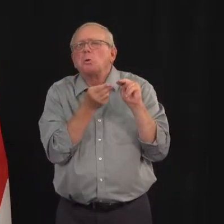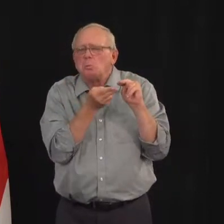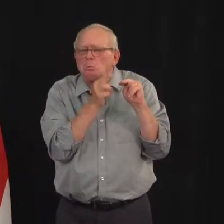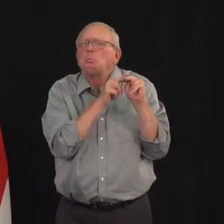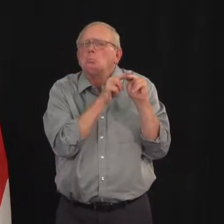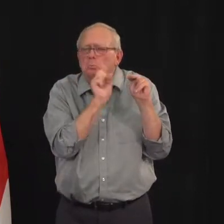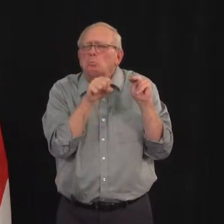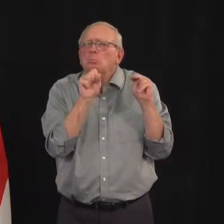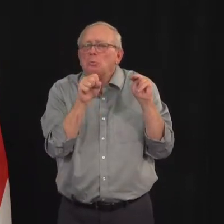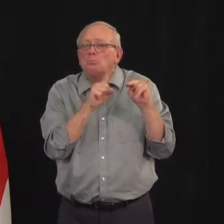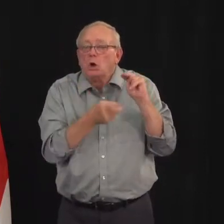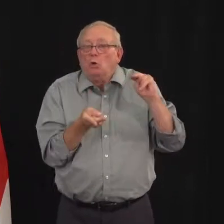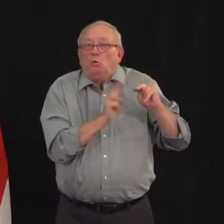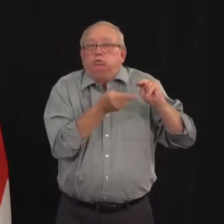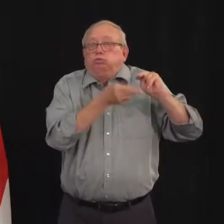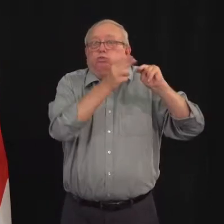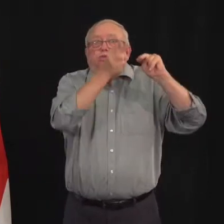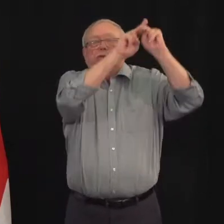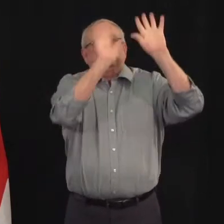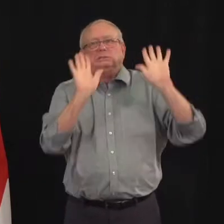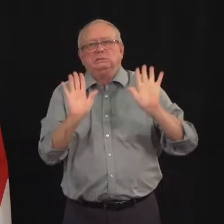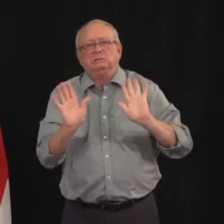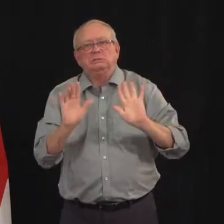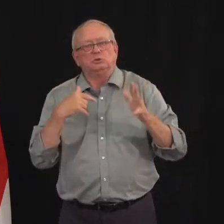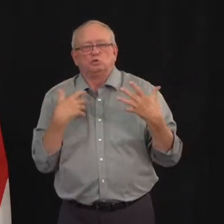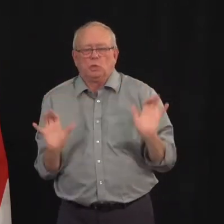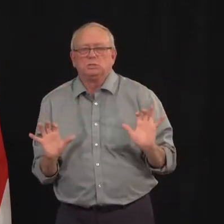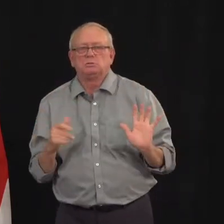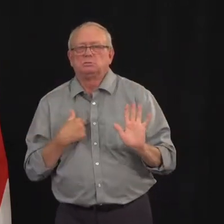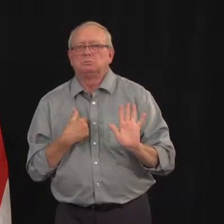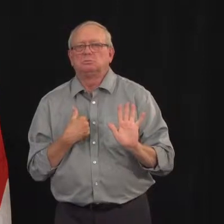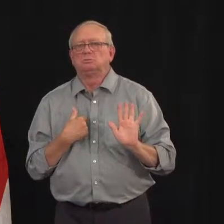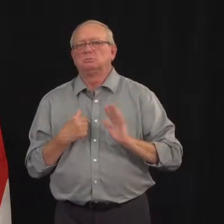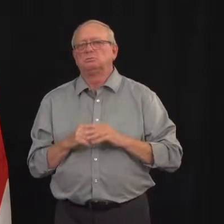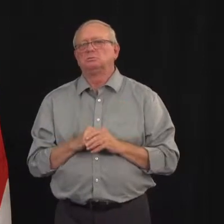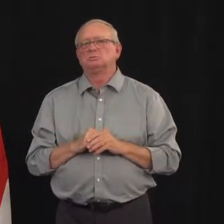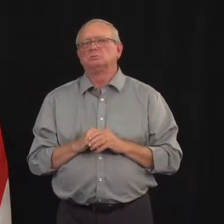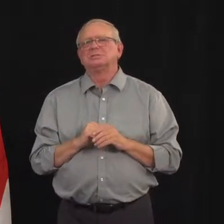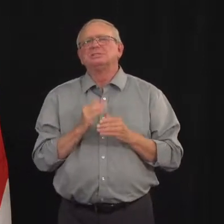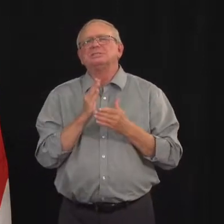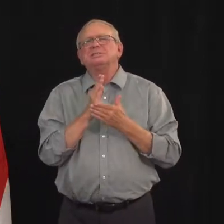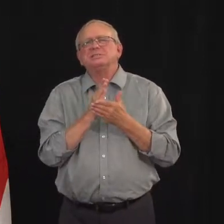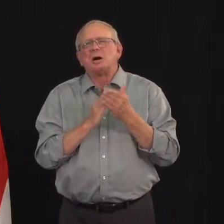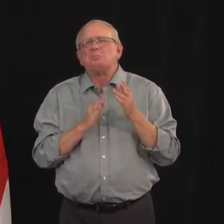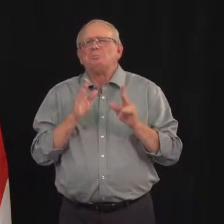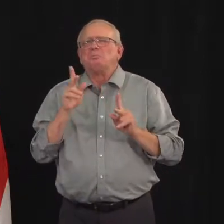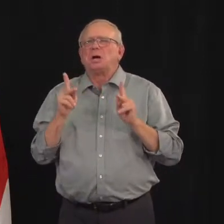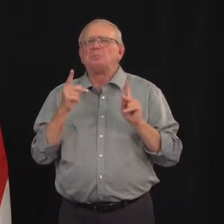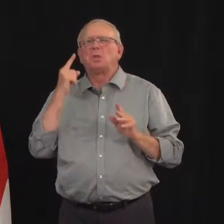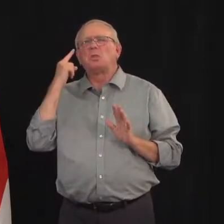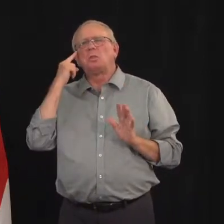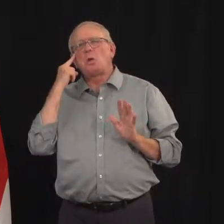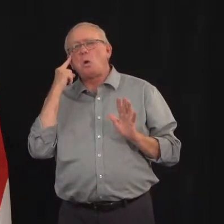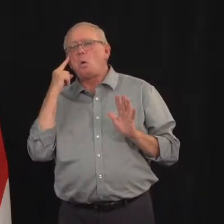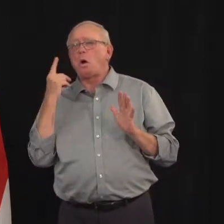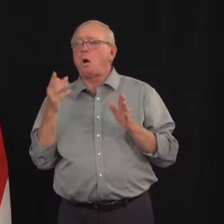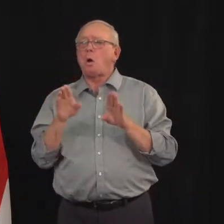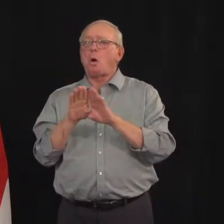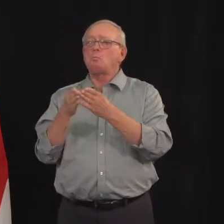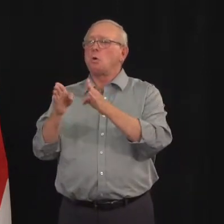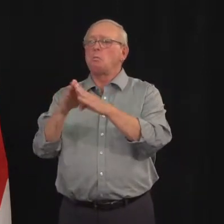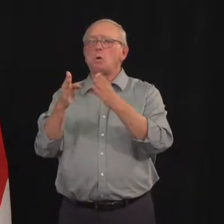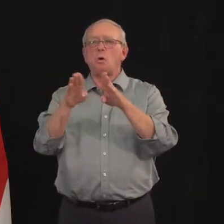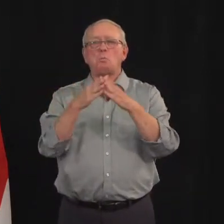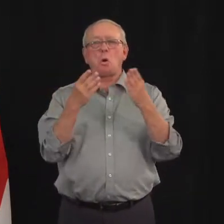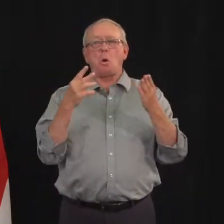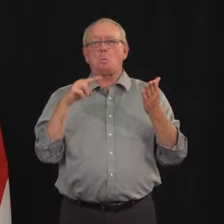multiple reasons, but I think we are seeing that some people perhaps have inadvertently received the message that COVID is